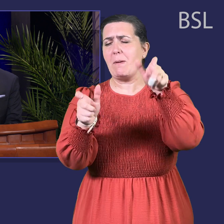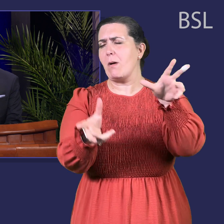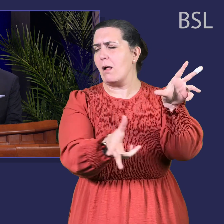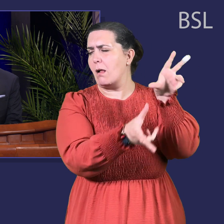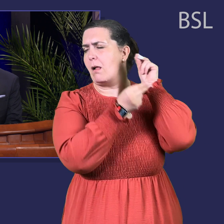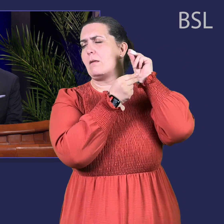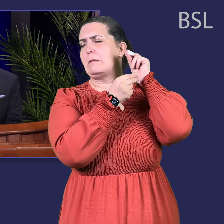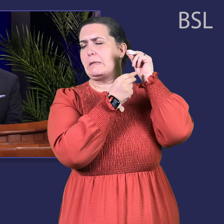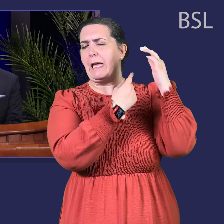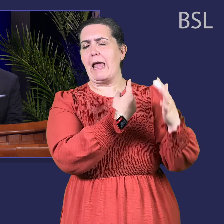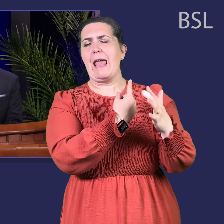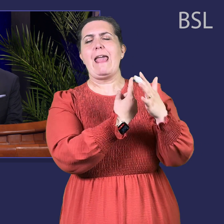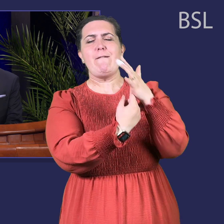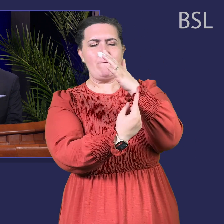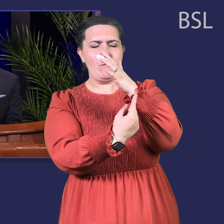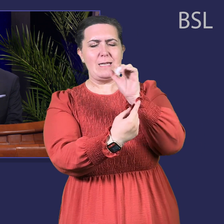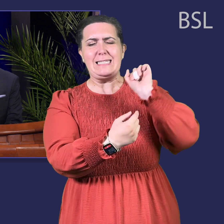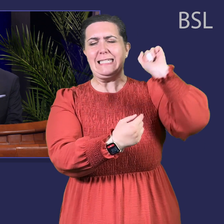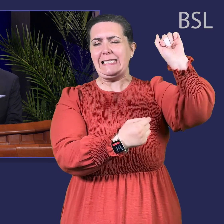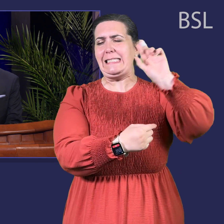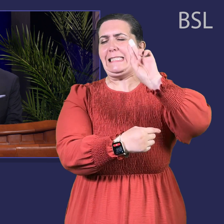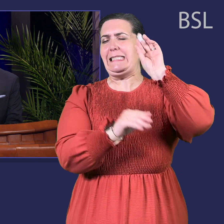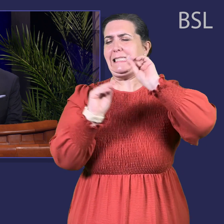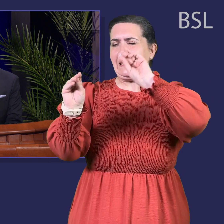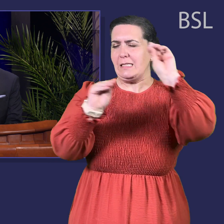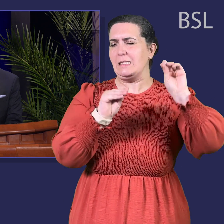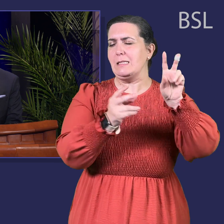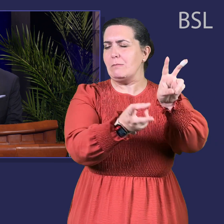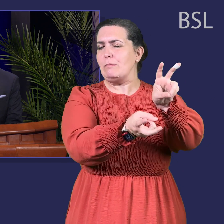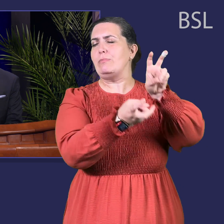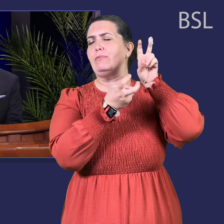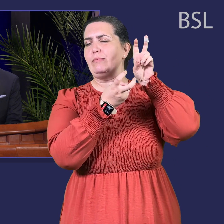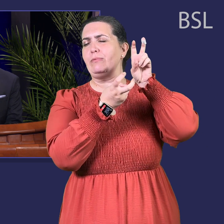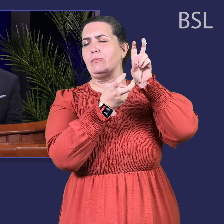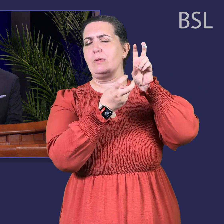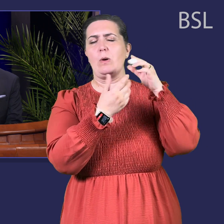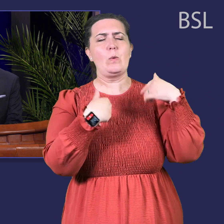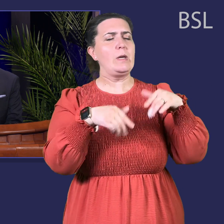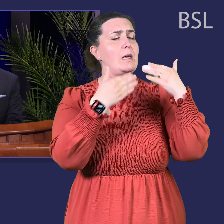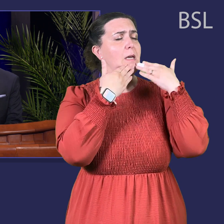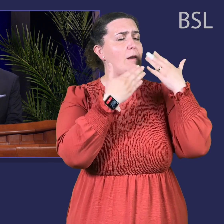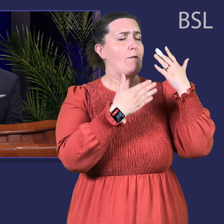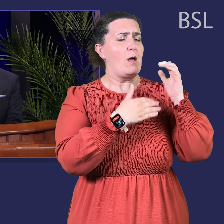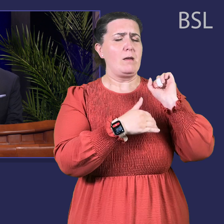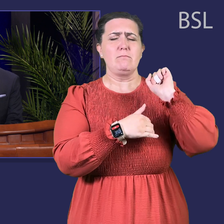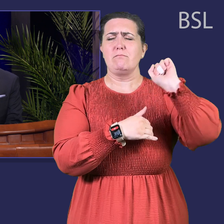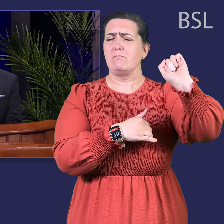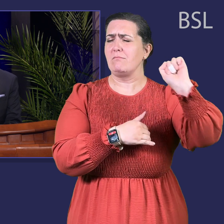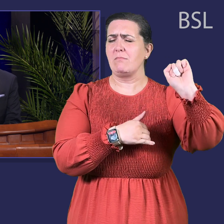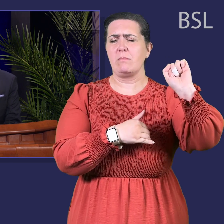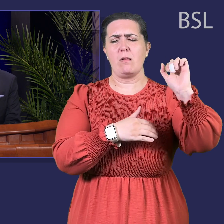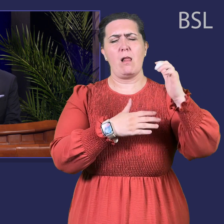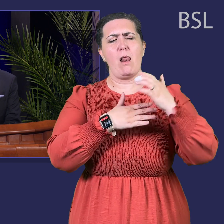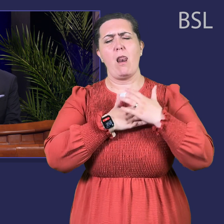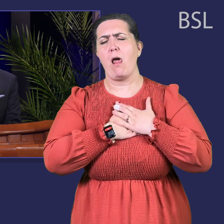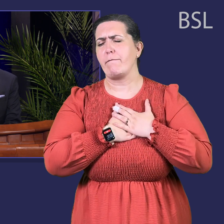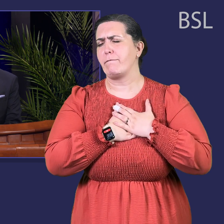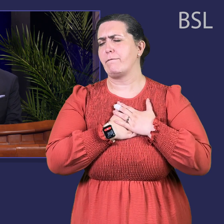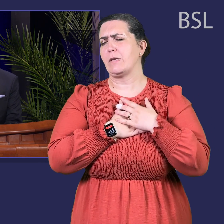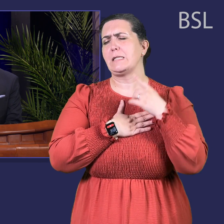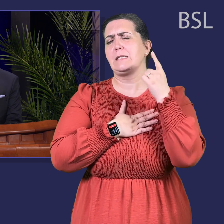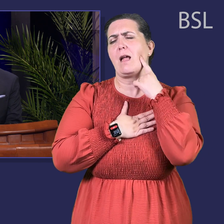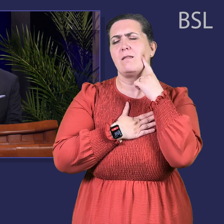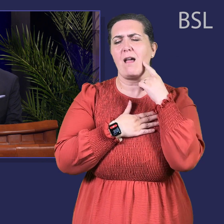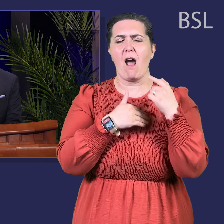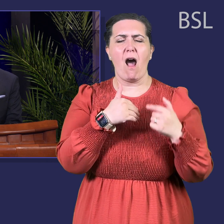who heard him, who listened to his teachings and his voice. We are grateful for his tender